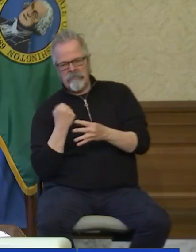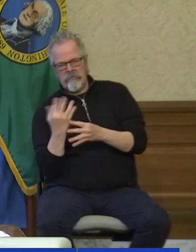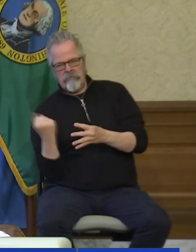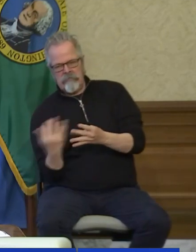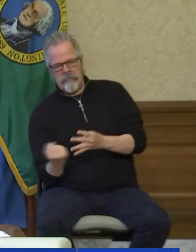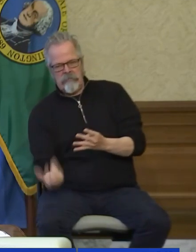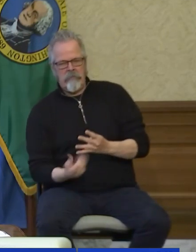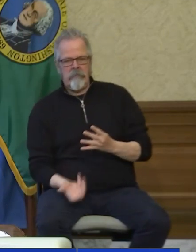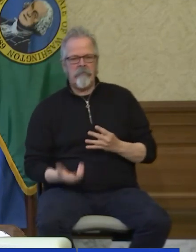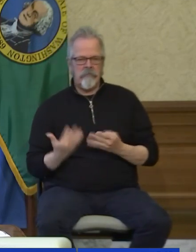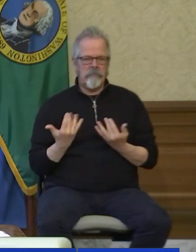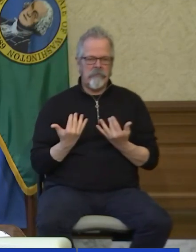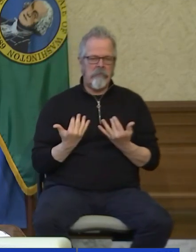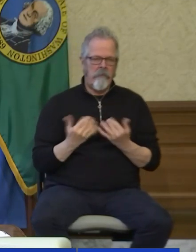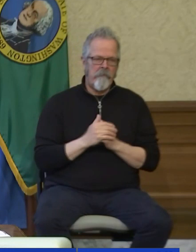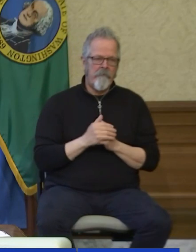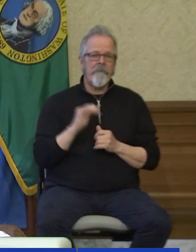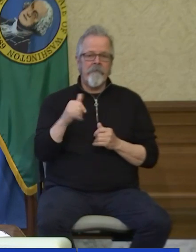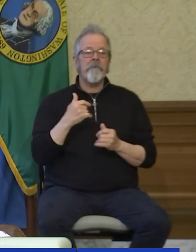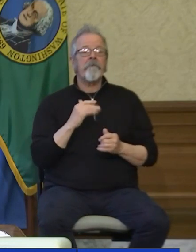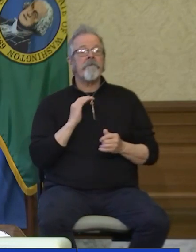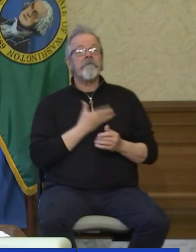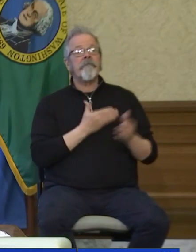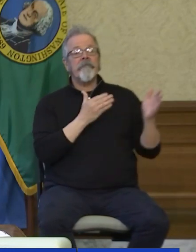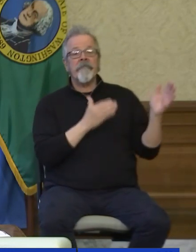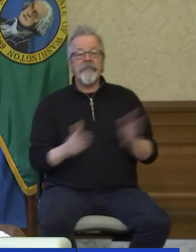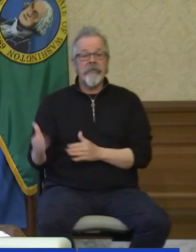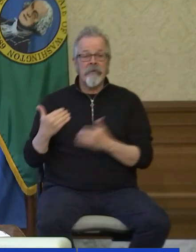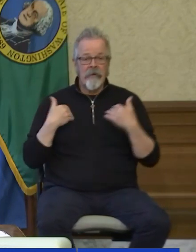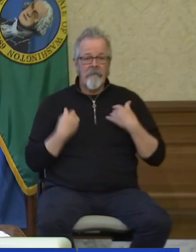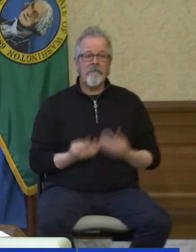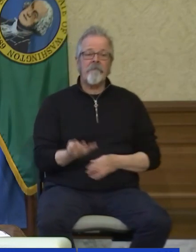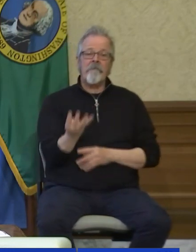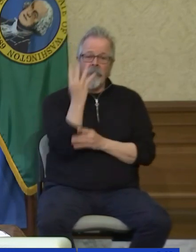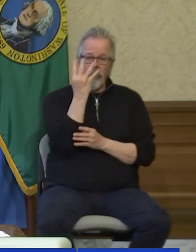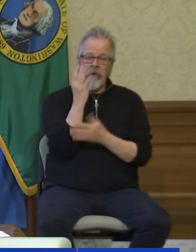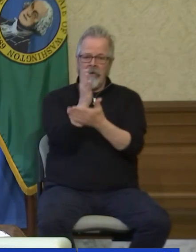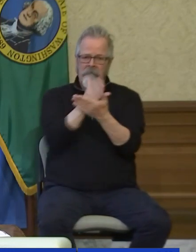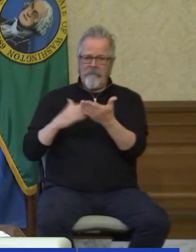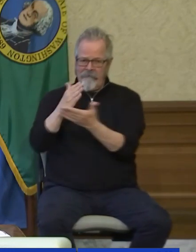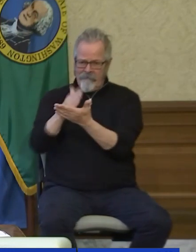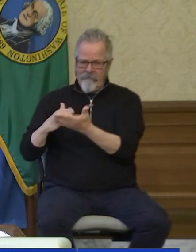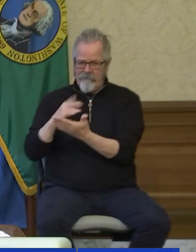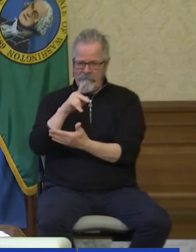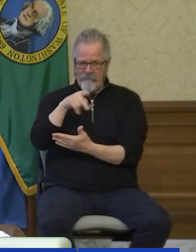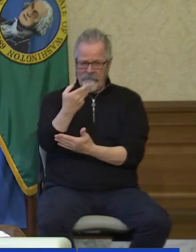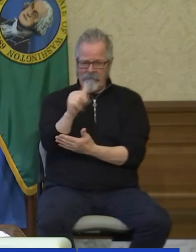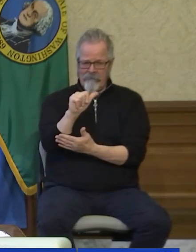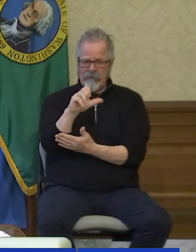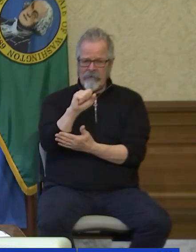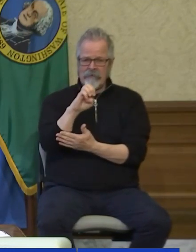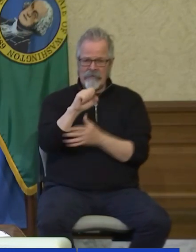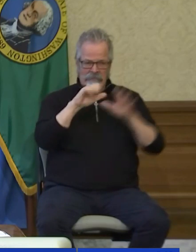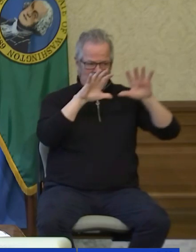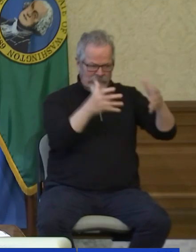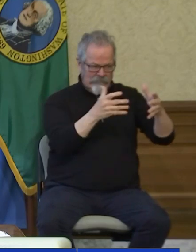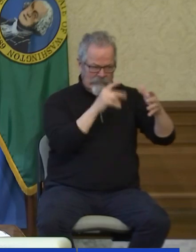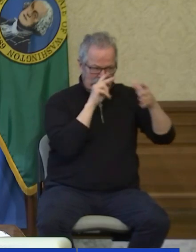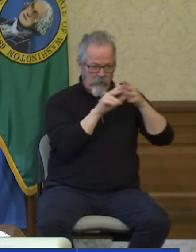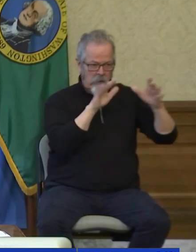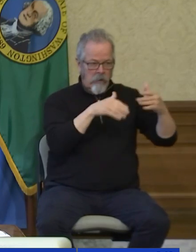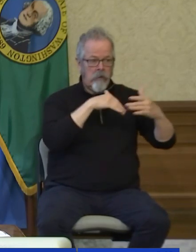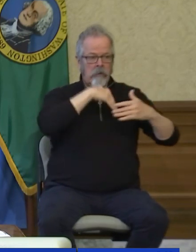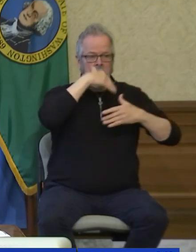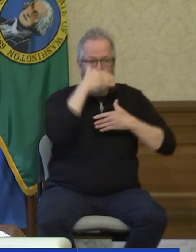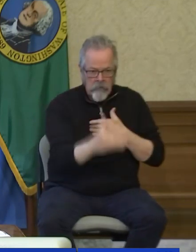going forward and appropriate health precautions, including the use of personal protective equipment in a number of